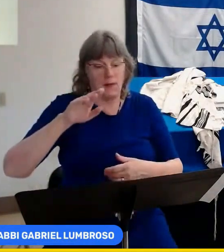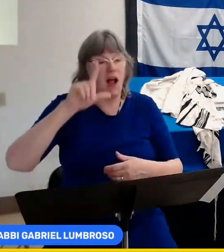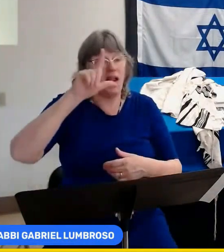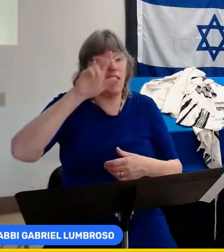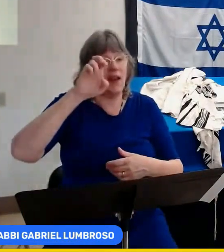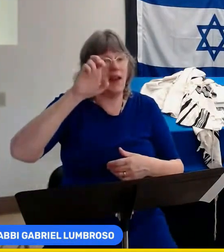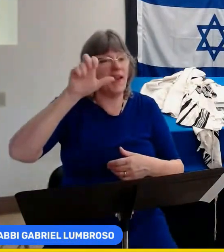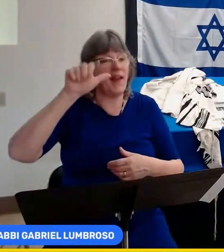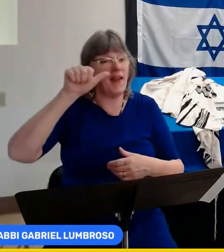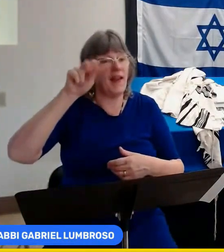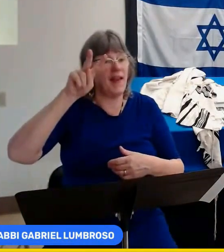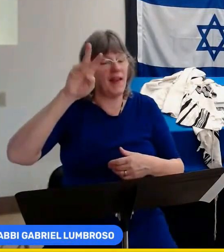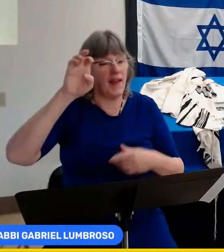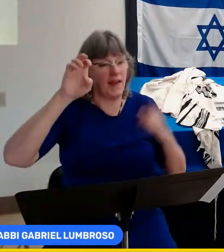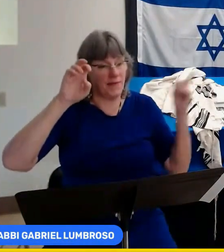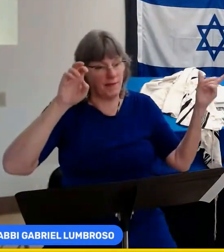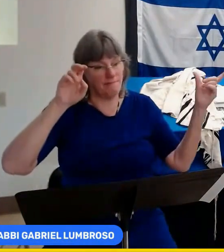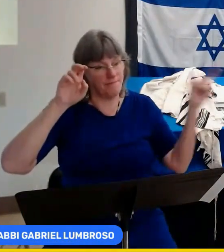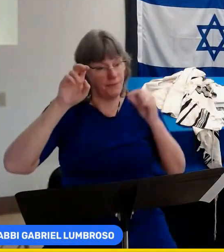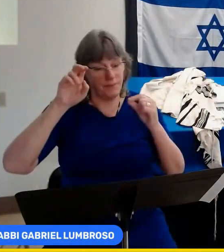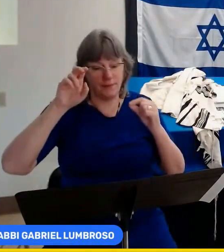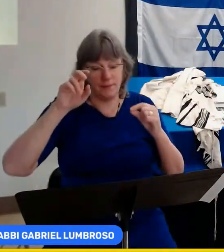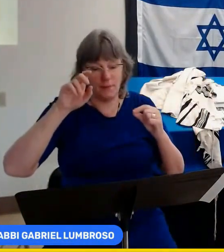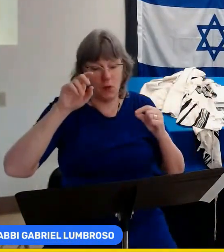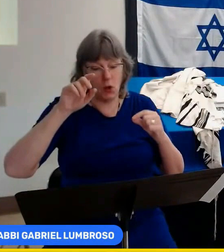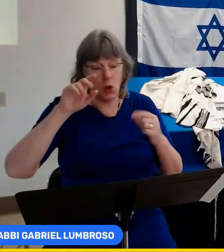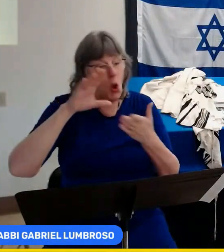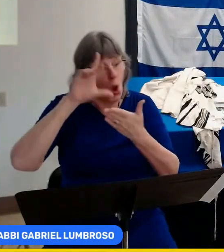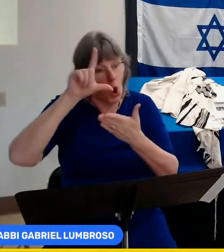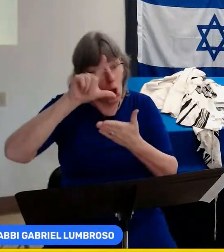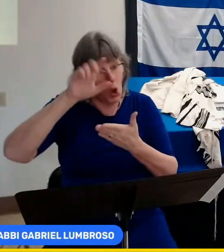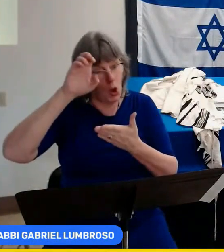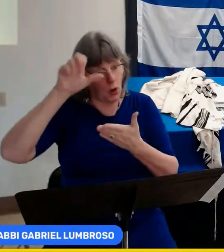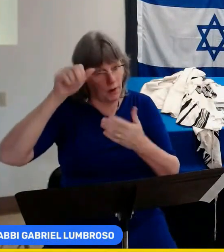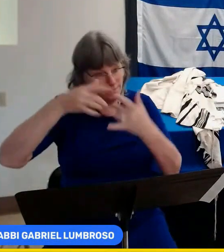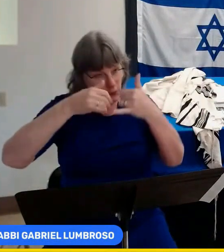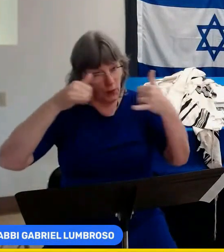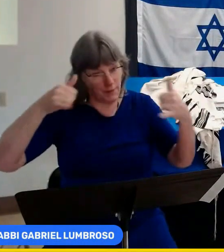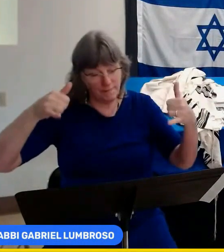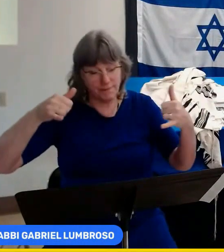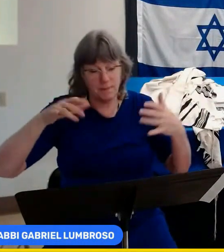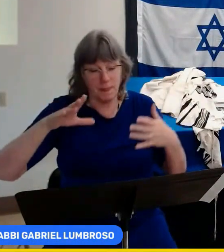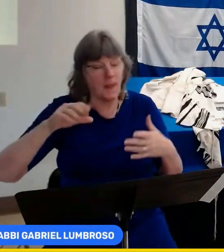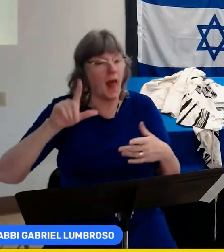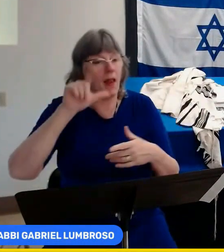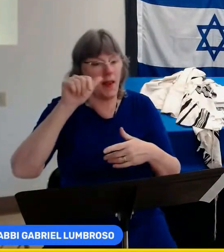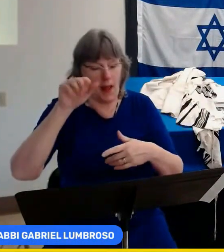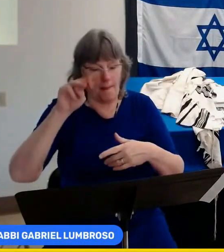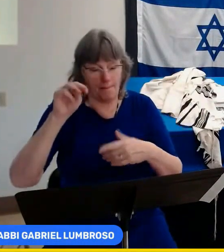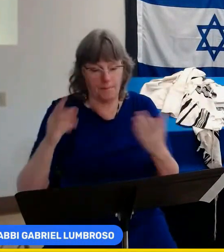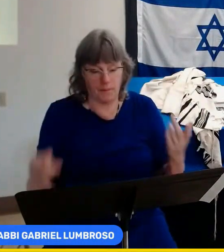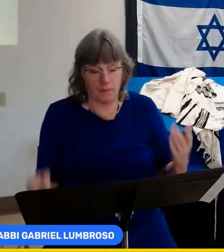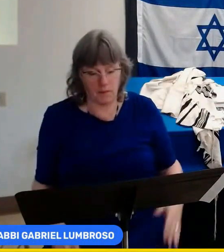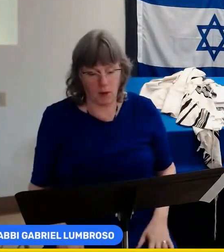through the Lamb. Whoever you are, Jew or Gentile, if you obey Moshe and smear the blood of the Lamb that you have kept